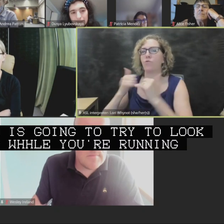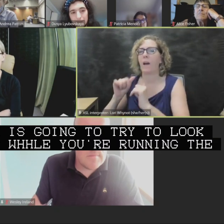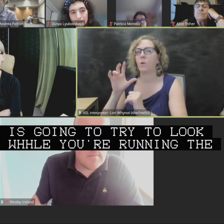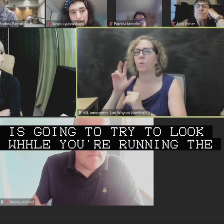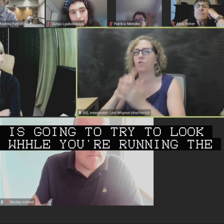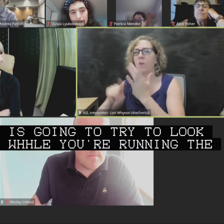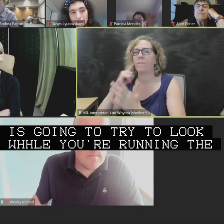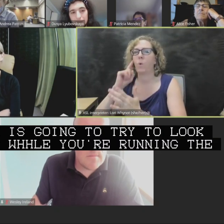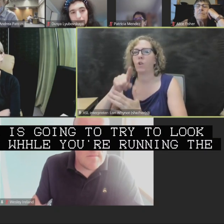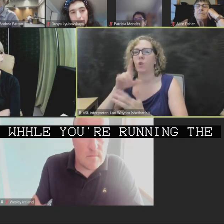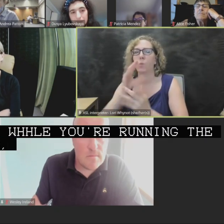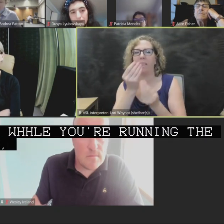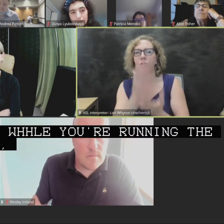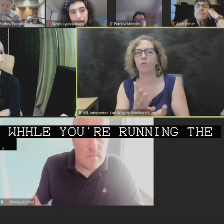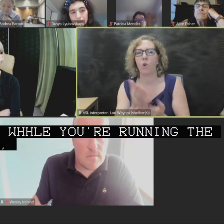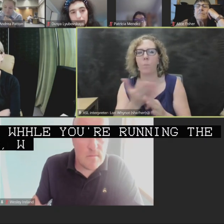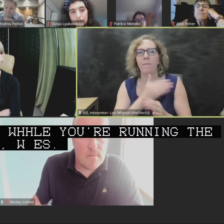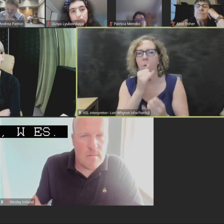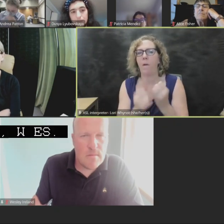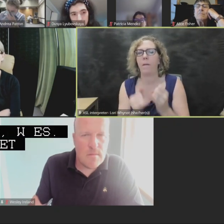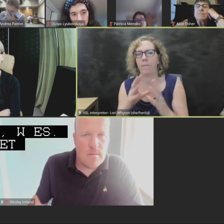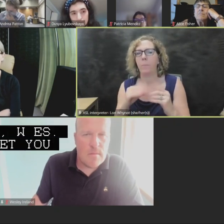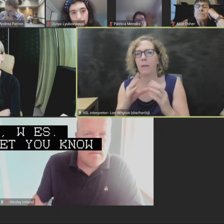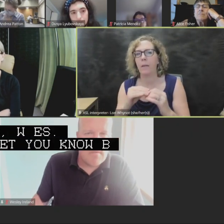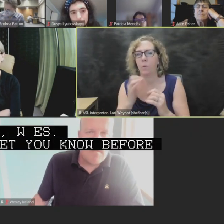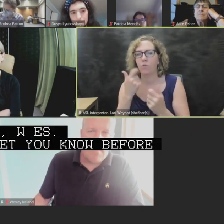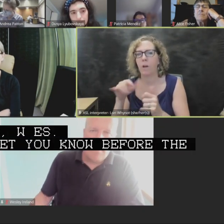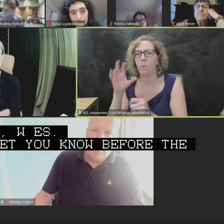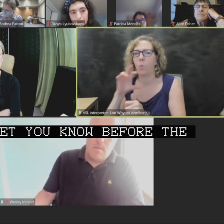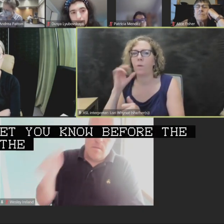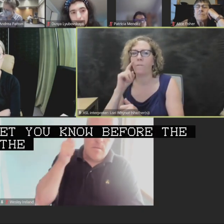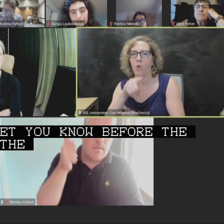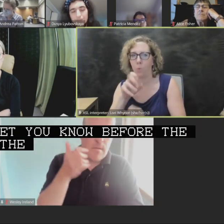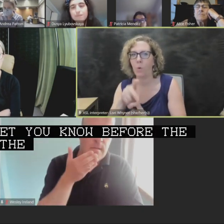know before the end of the meeting.